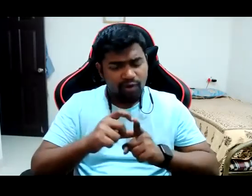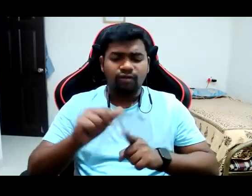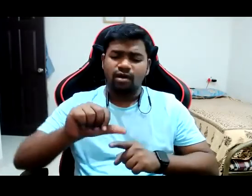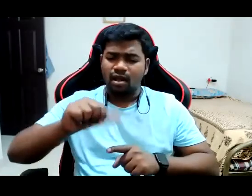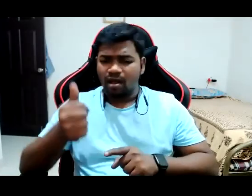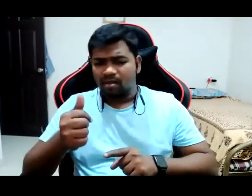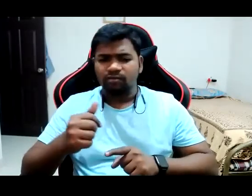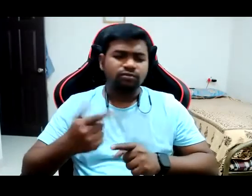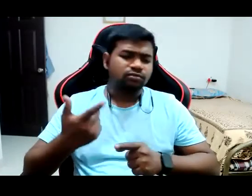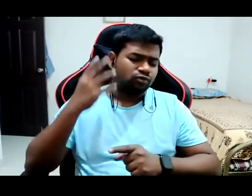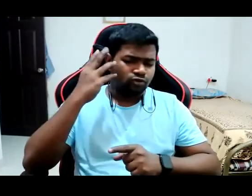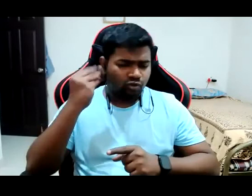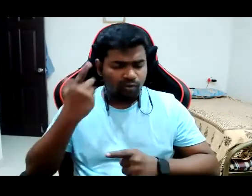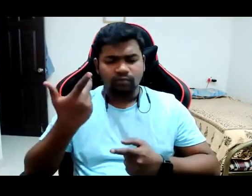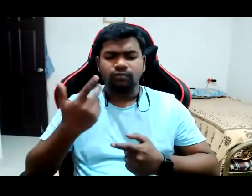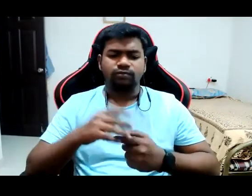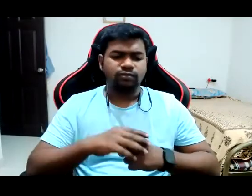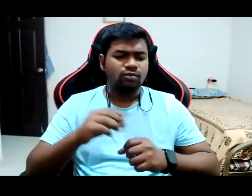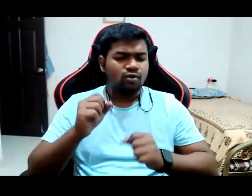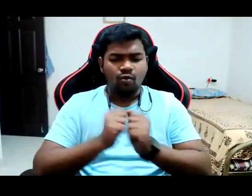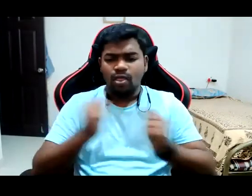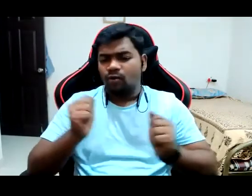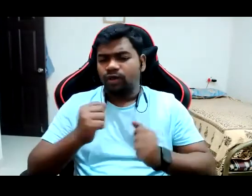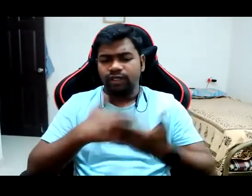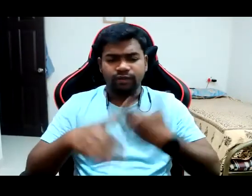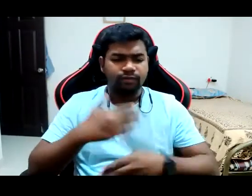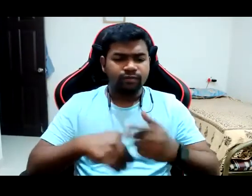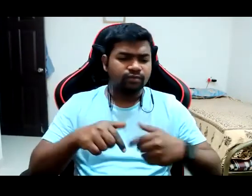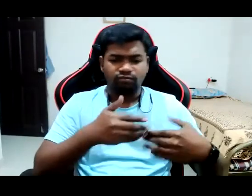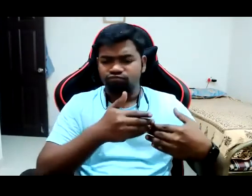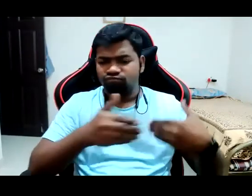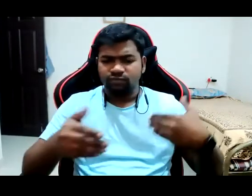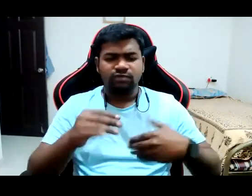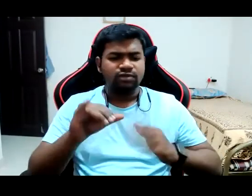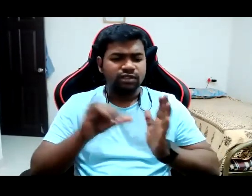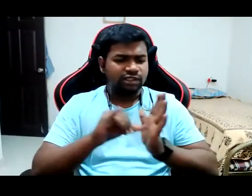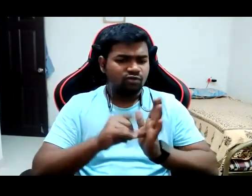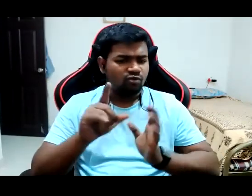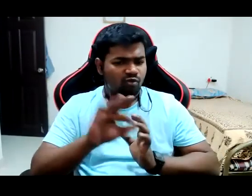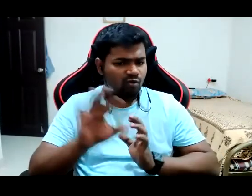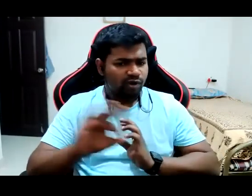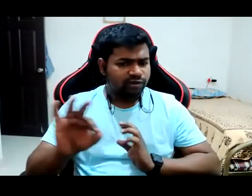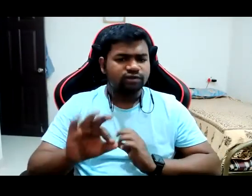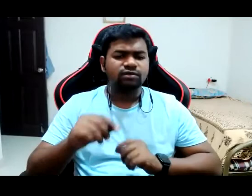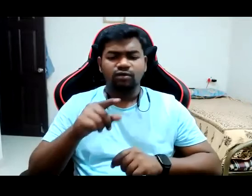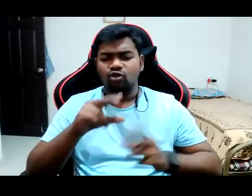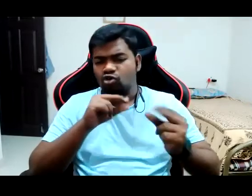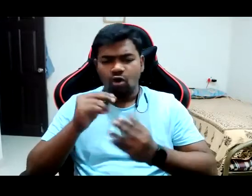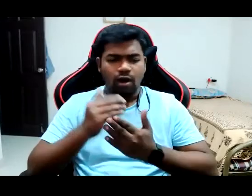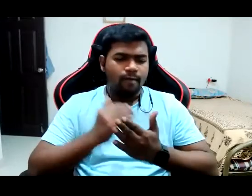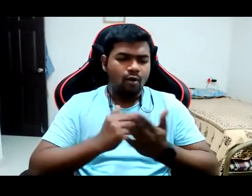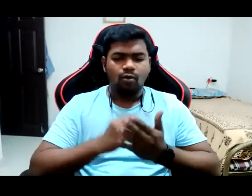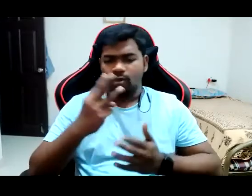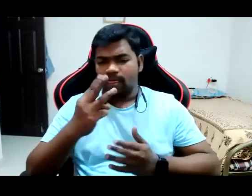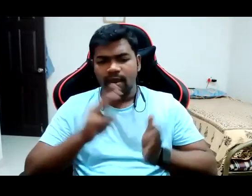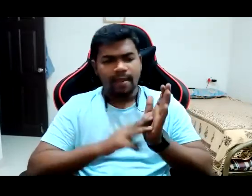an aha moment during these weeks. We would love to hear about that in your 3-minute video. So,